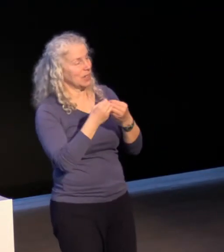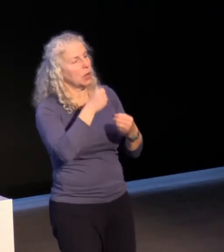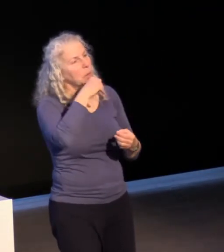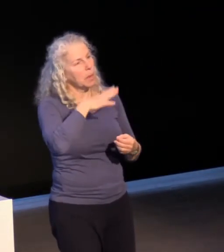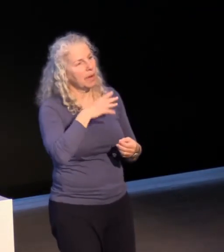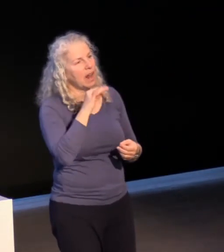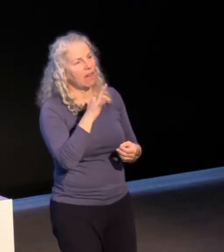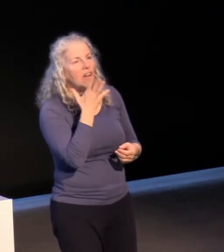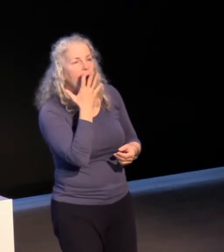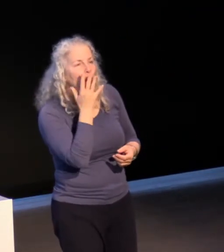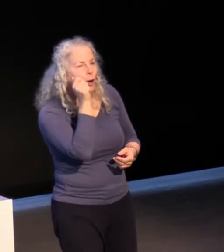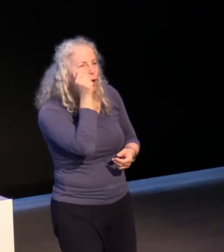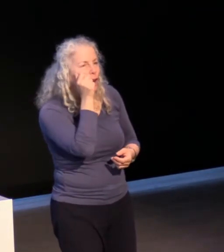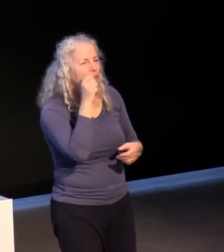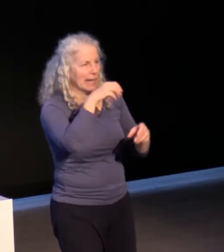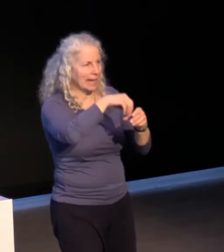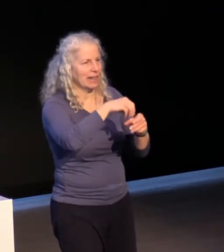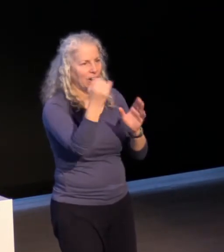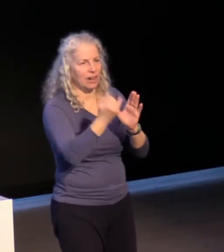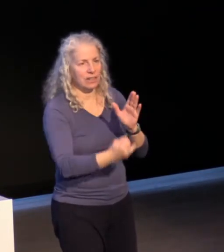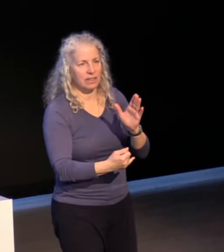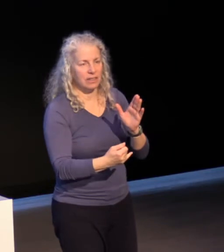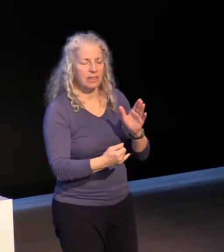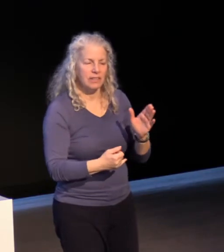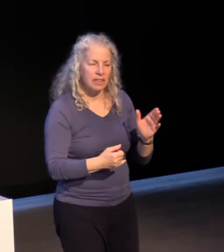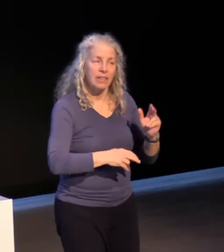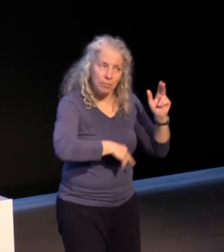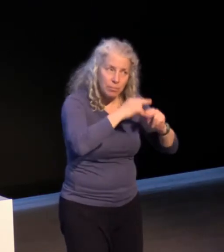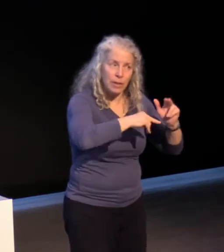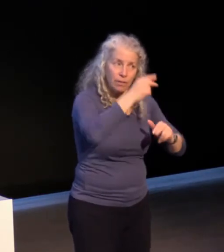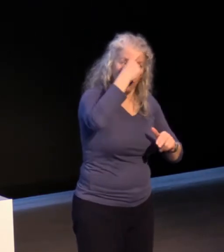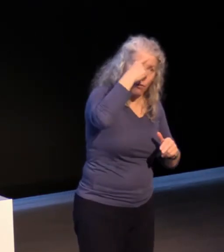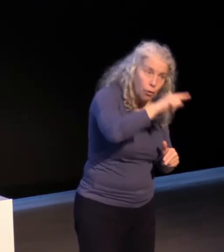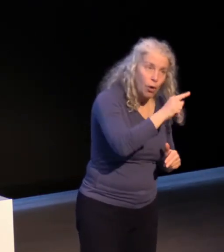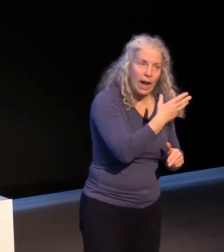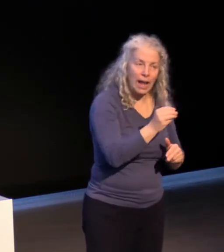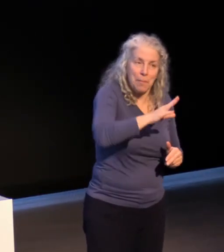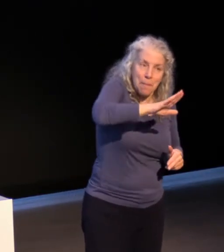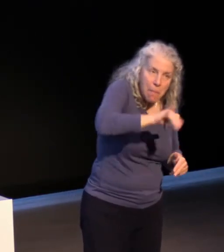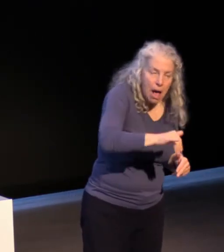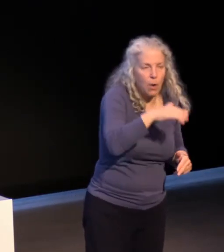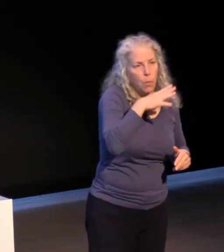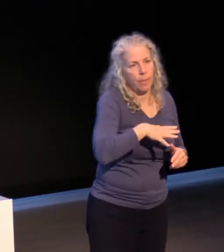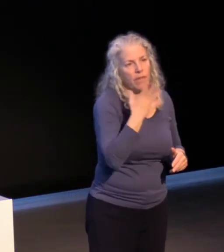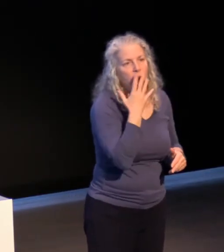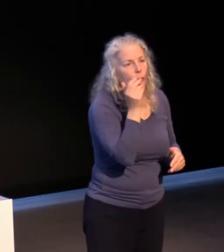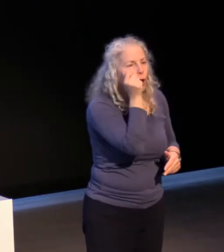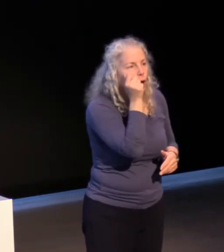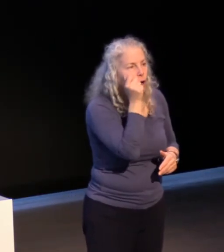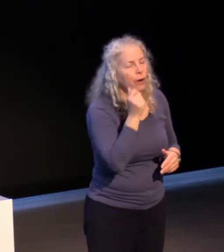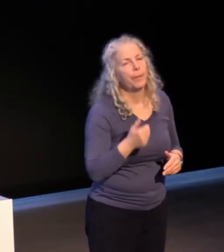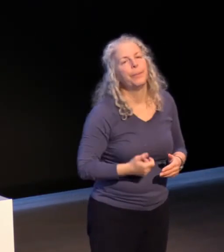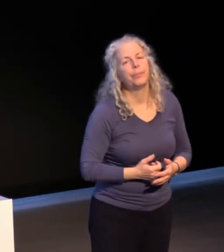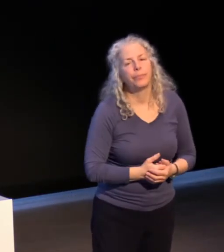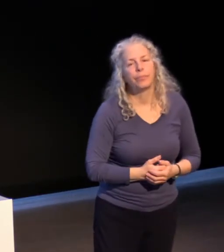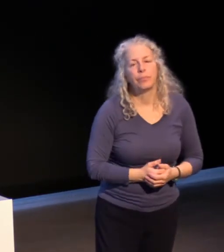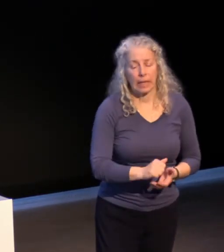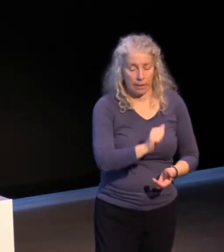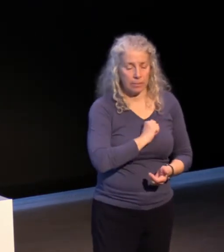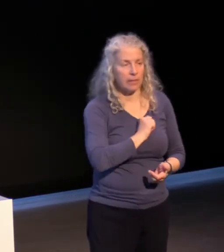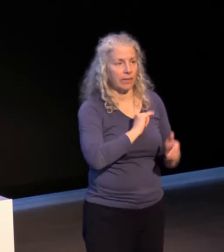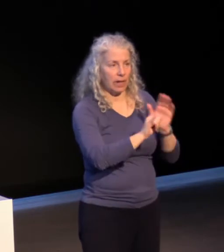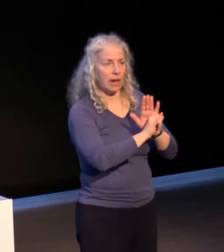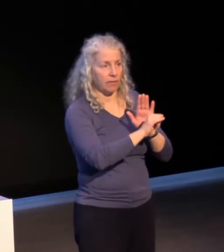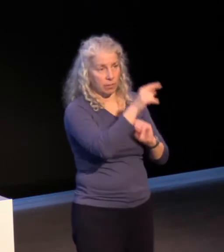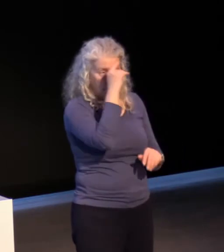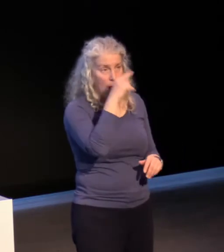of Color in the Arts that is built for and by women of color. And as a self-identified